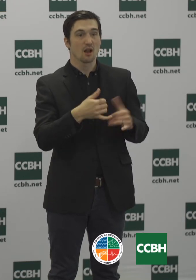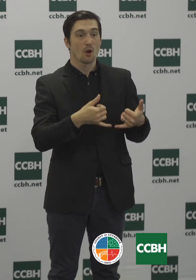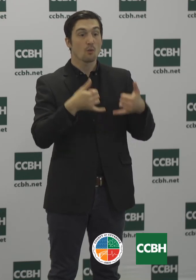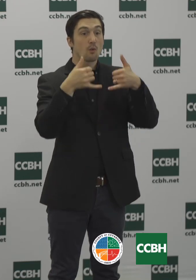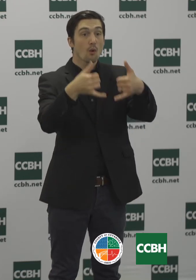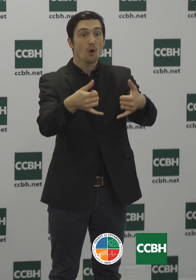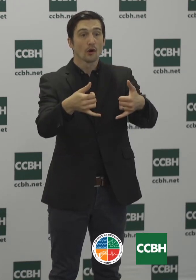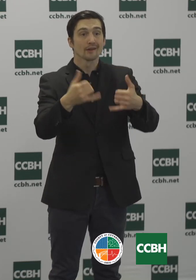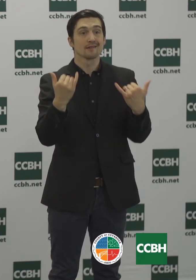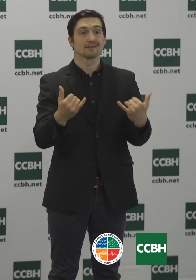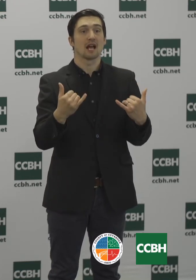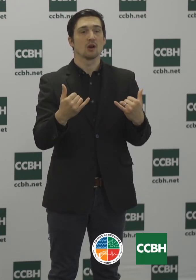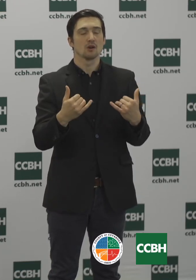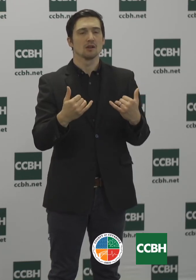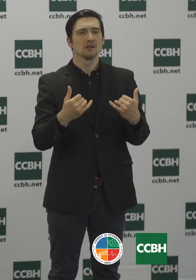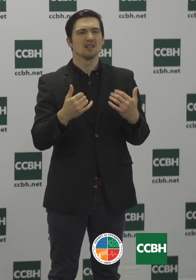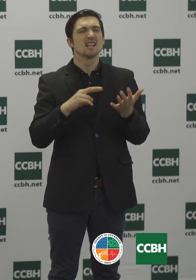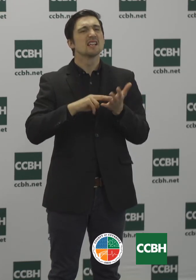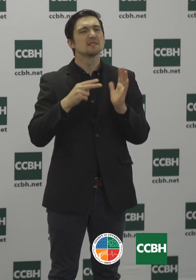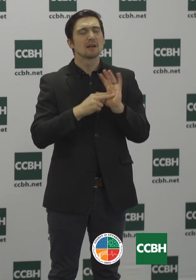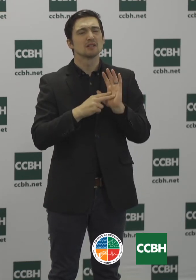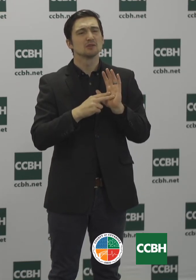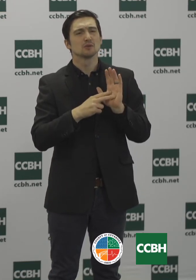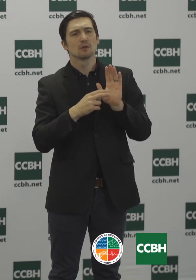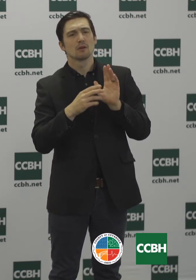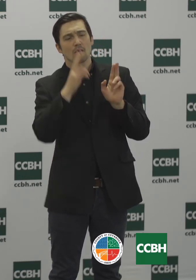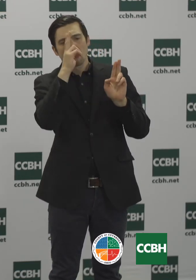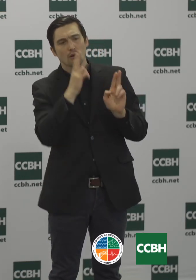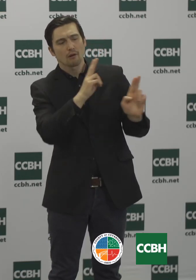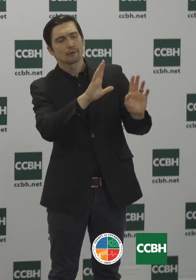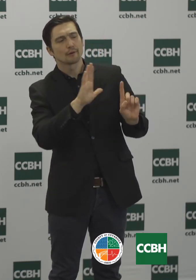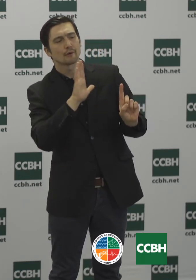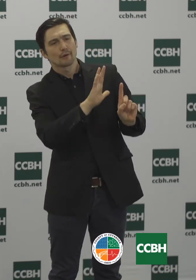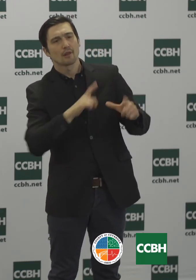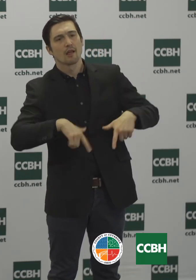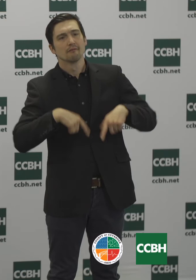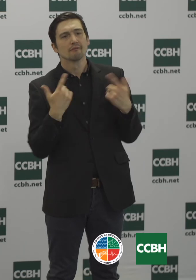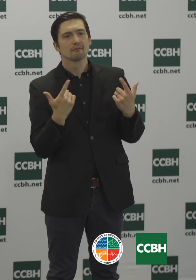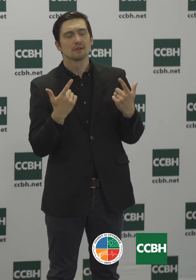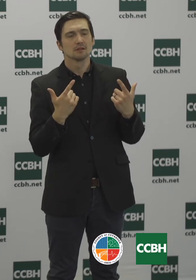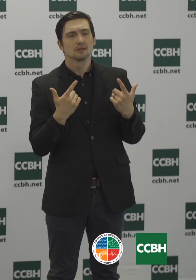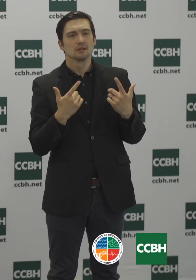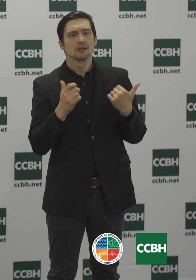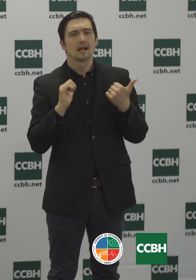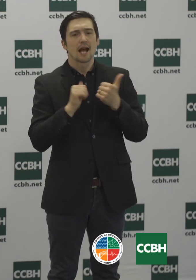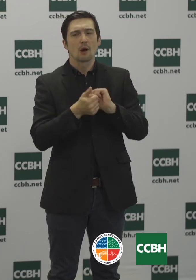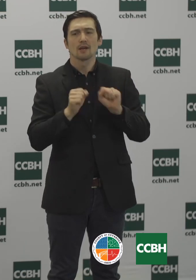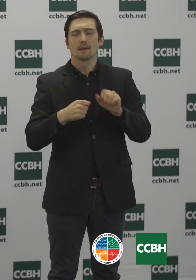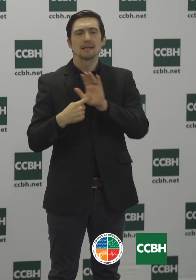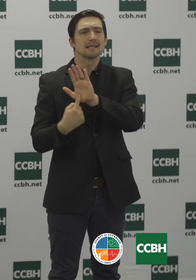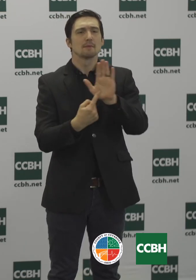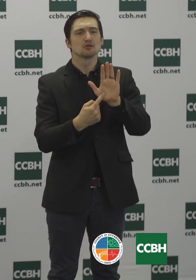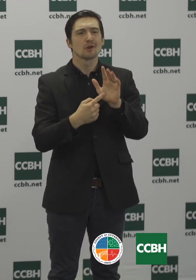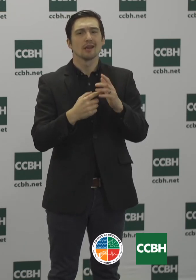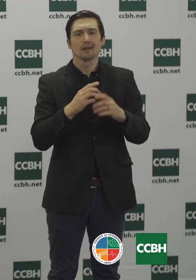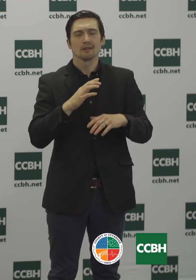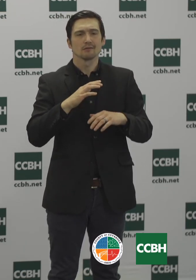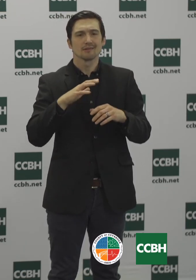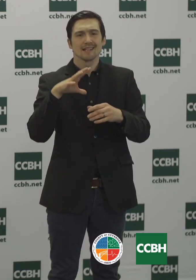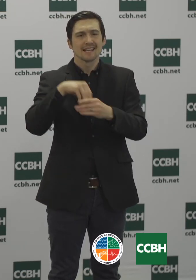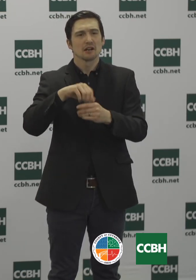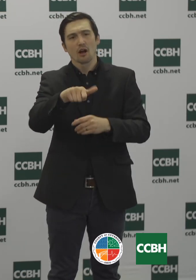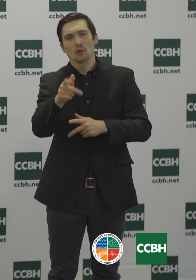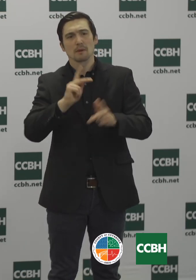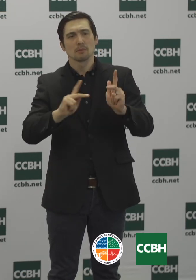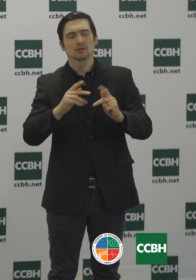echo her life and her commitment and how that can be demonstrated in others on an annual basis. And so thank